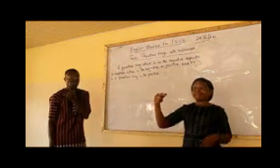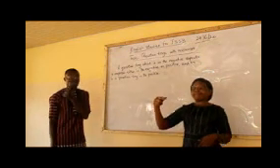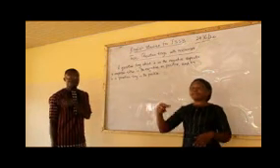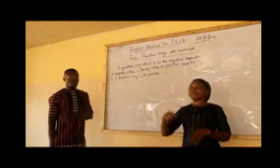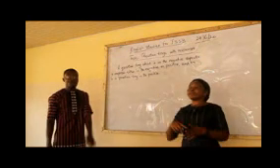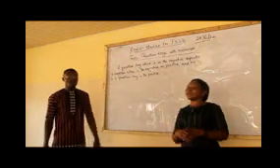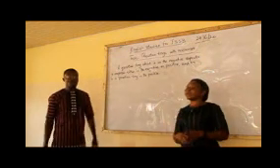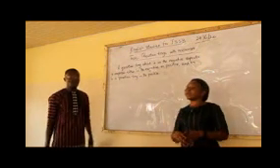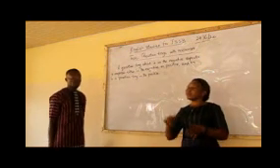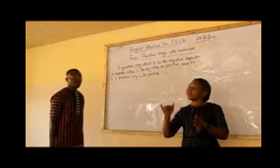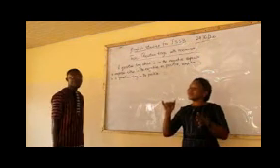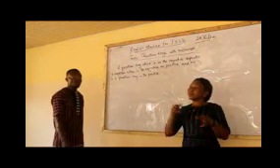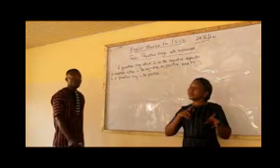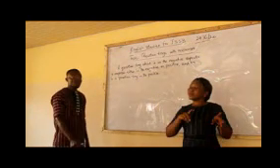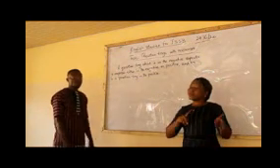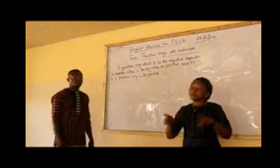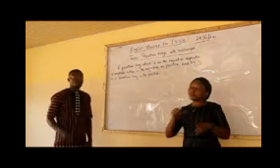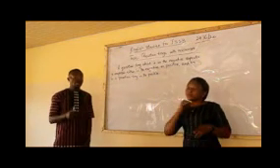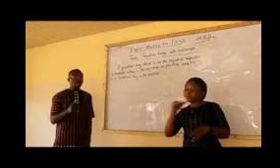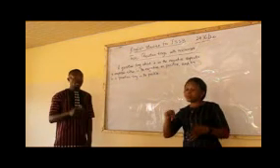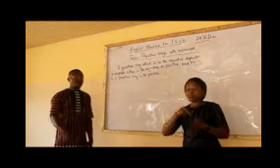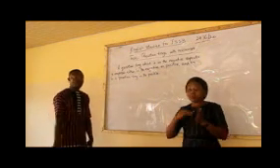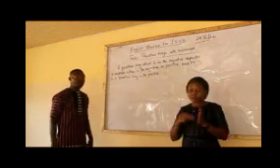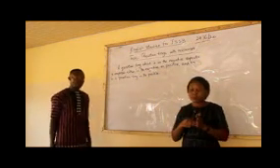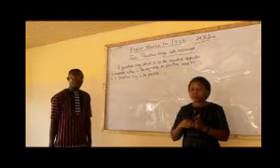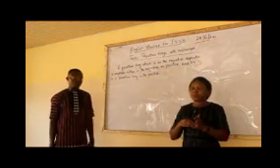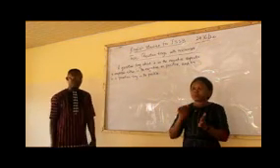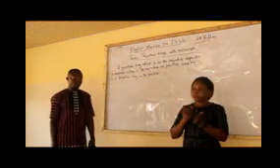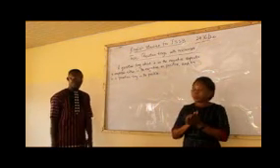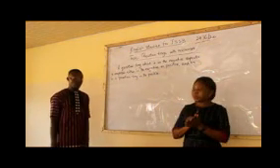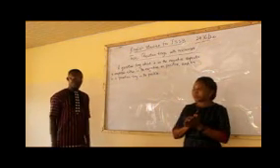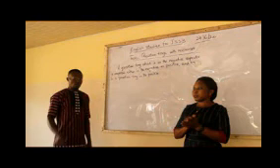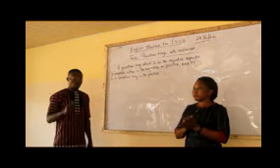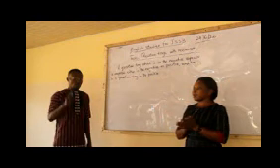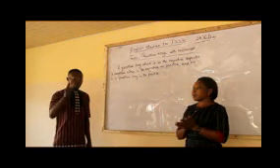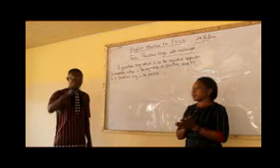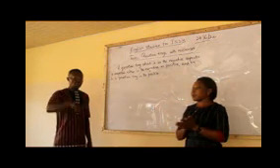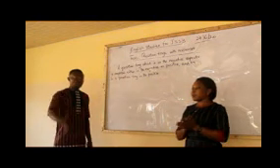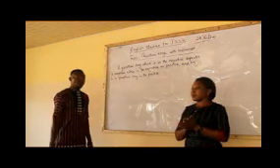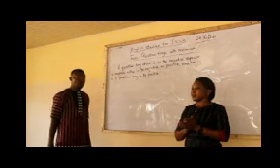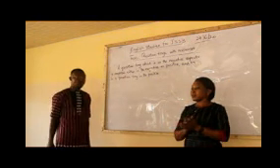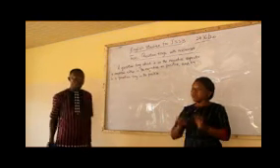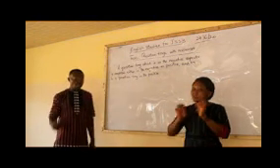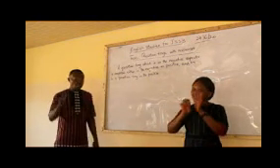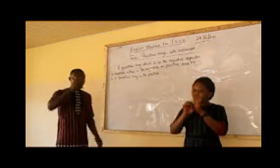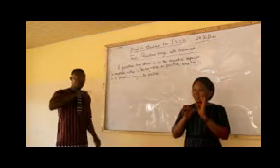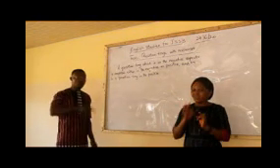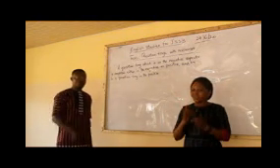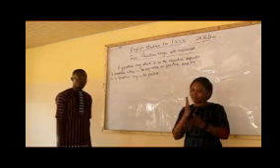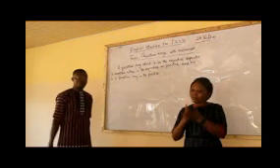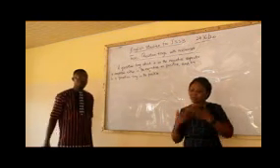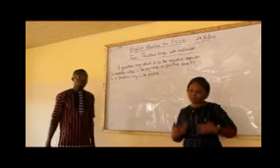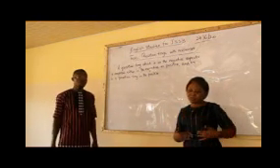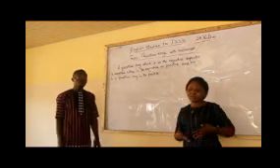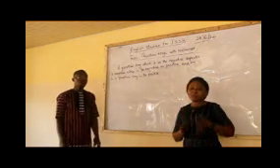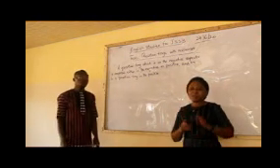affirm to that question. Maybe somebody asks you, "You have eaten, haven't